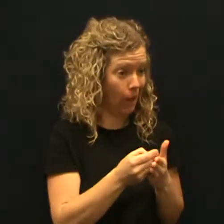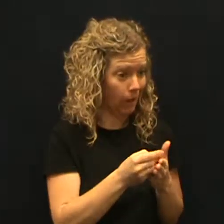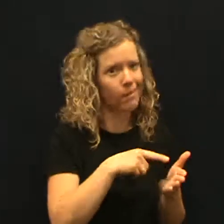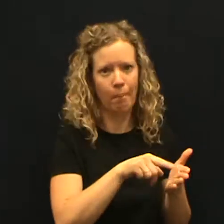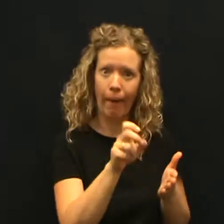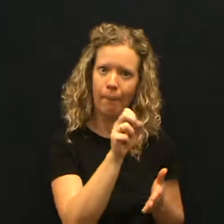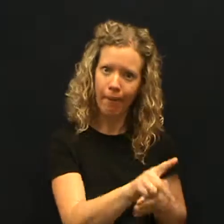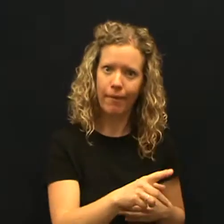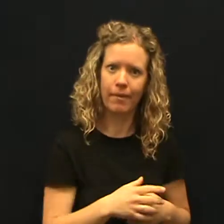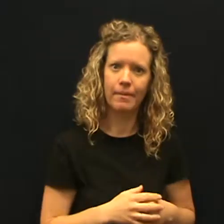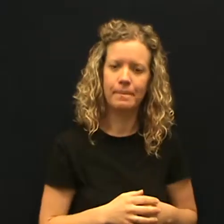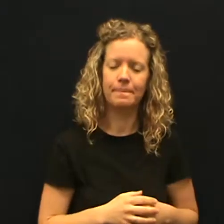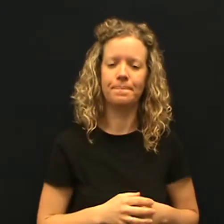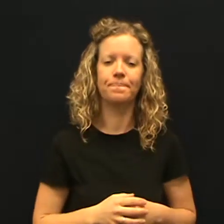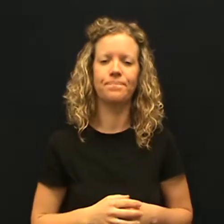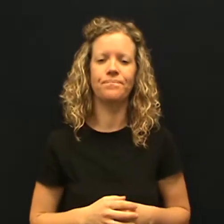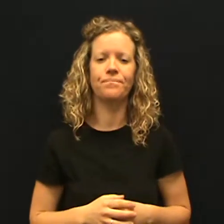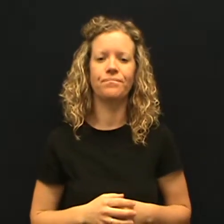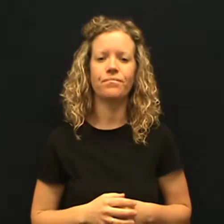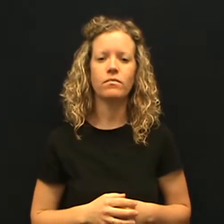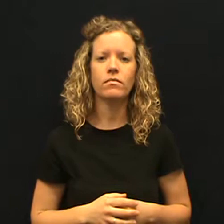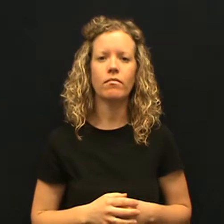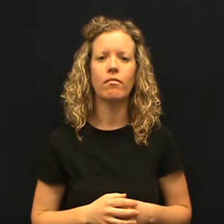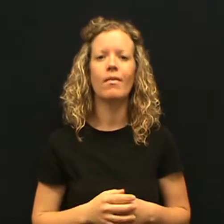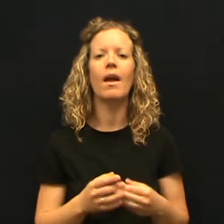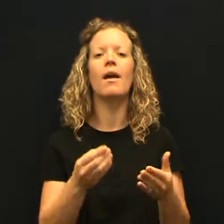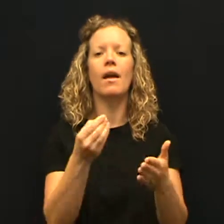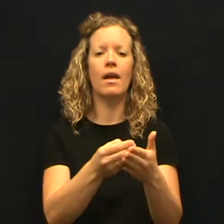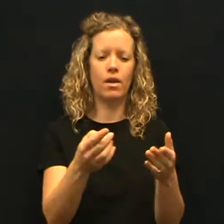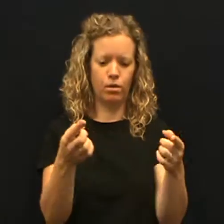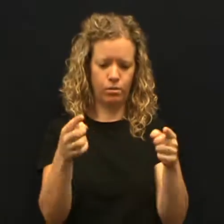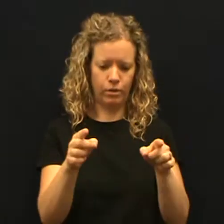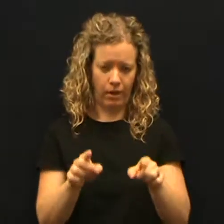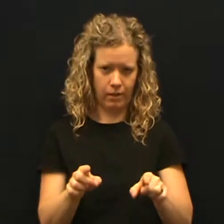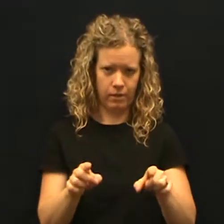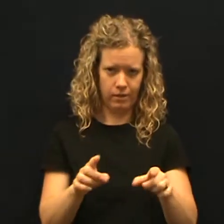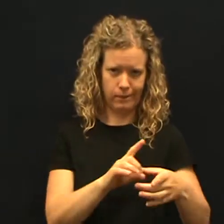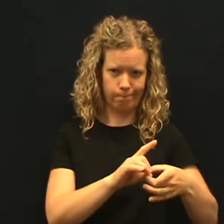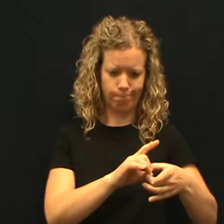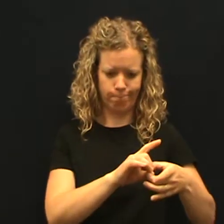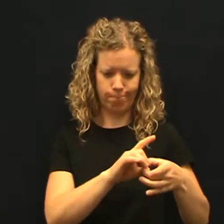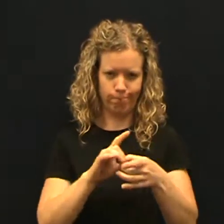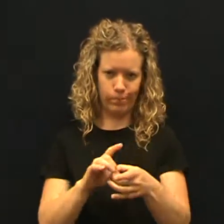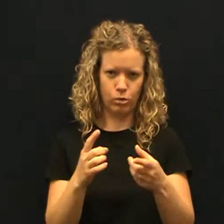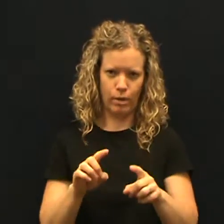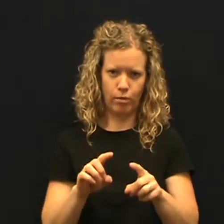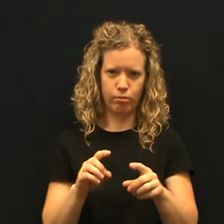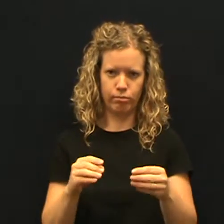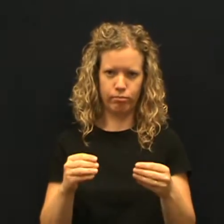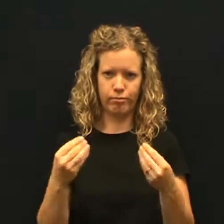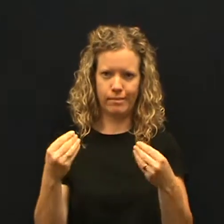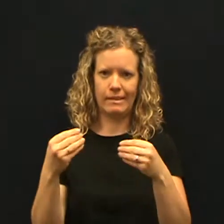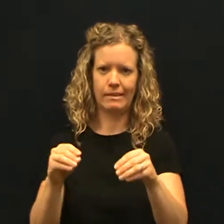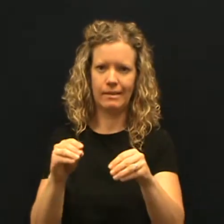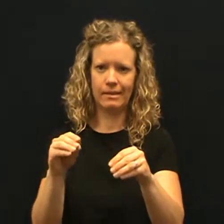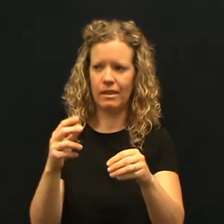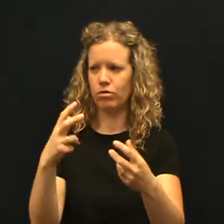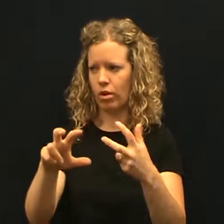So now we'll take a look at the transactions involved when we issue stock. In other words, when we take on new